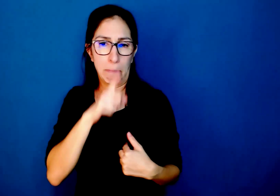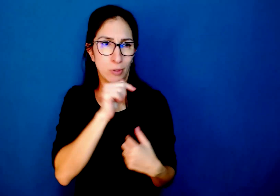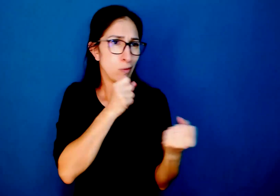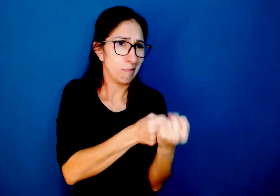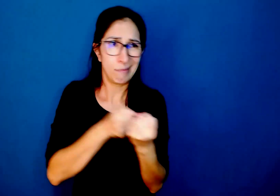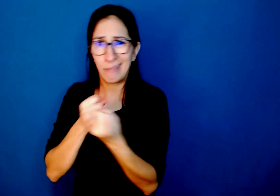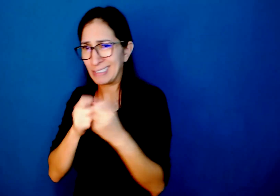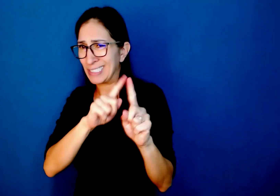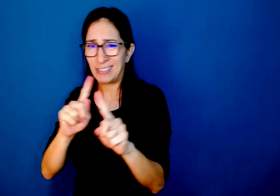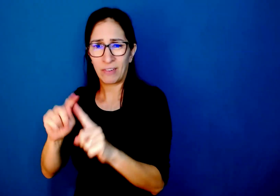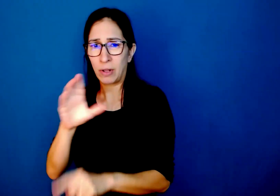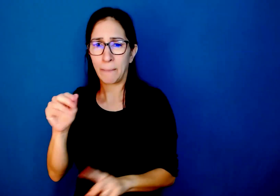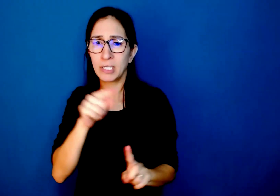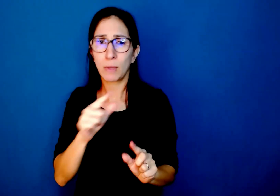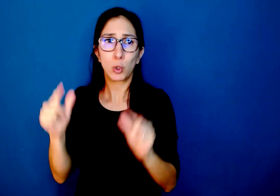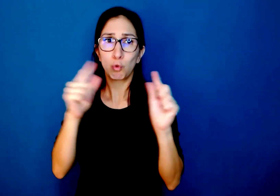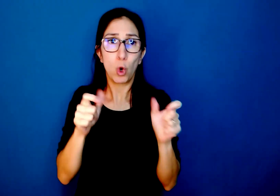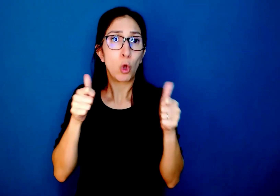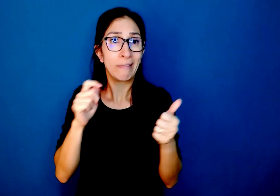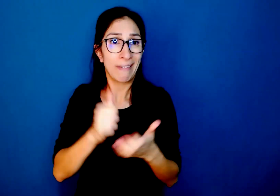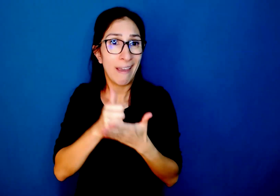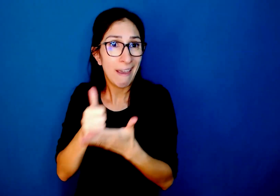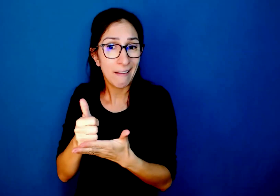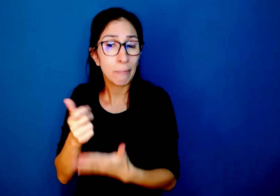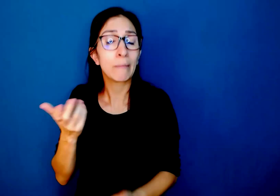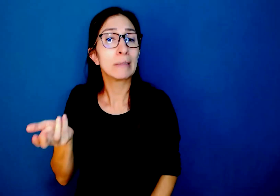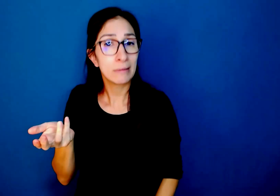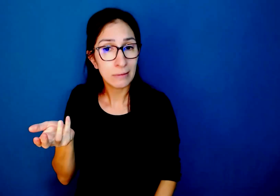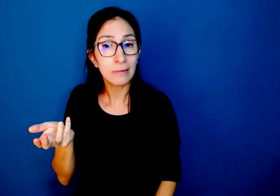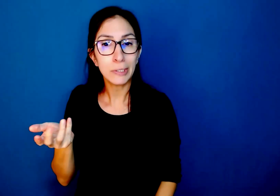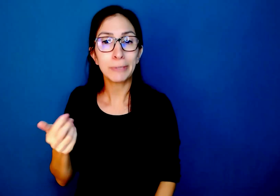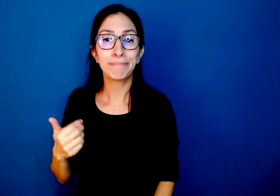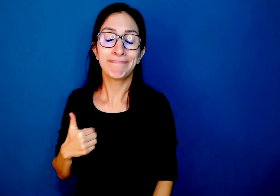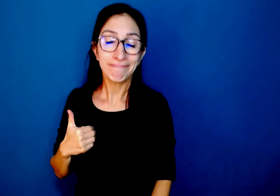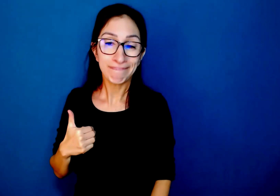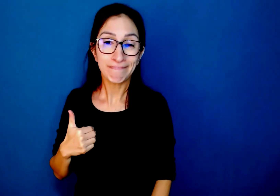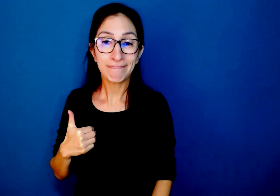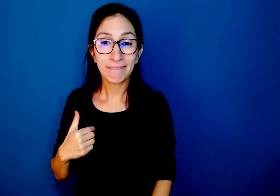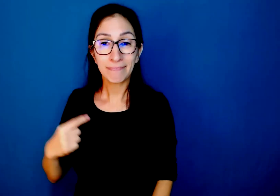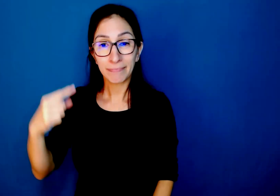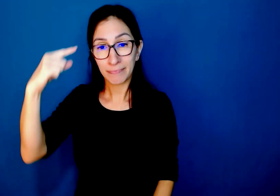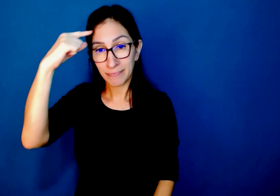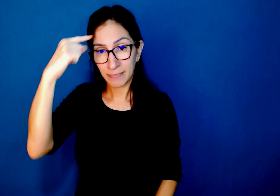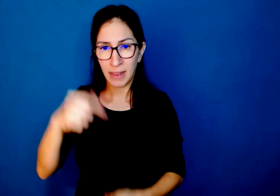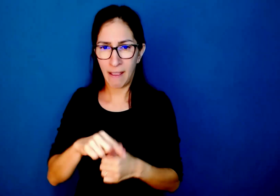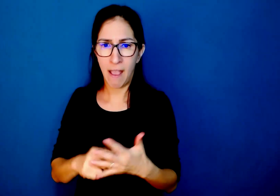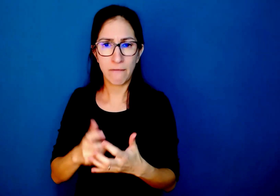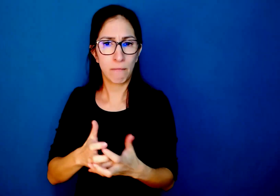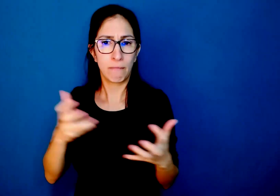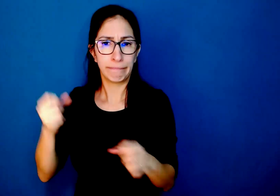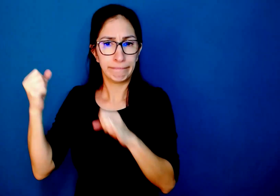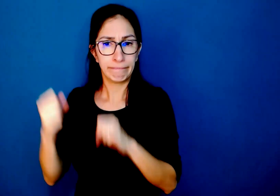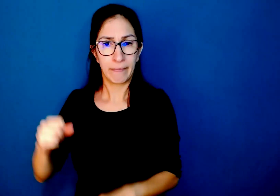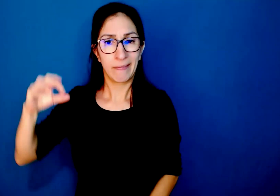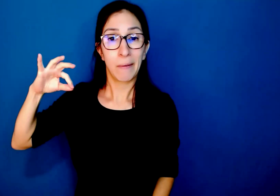over the other per se, as far as companies, but I think there's a lot of benefit